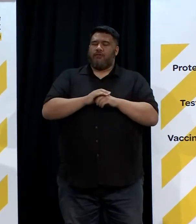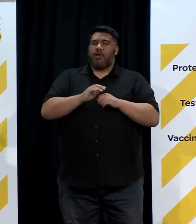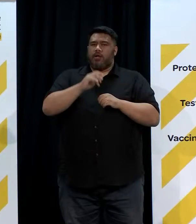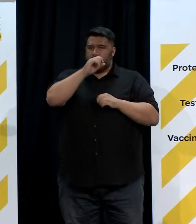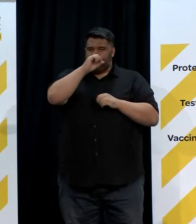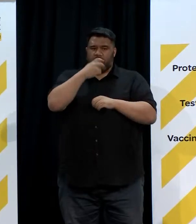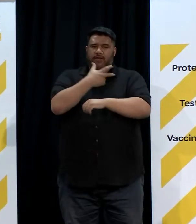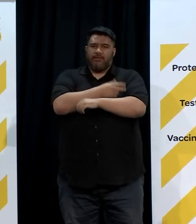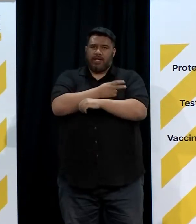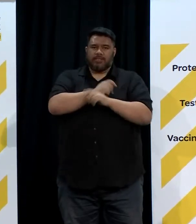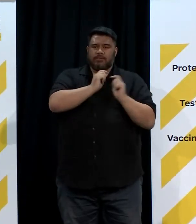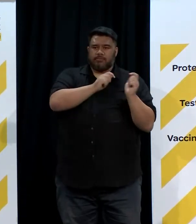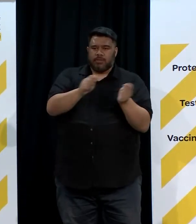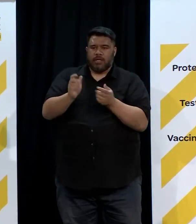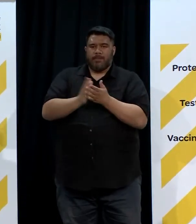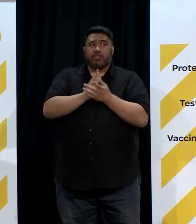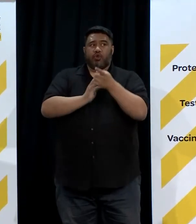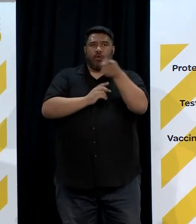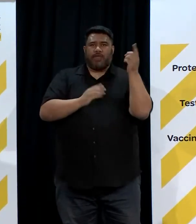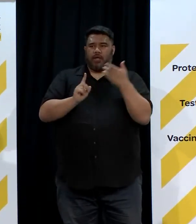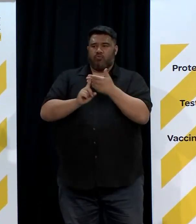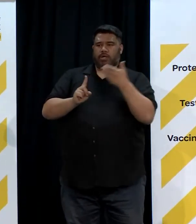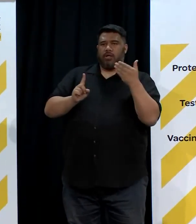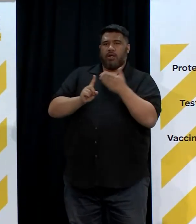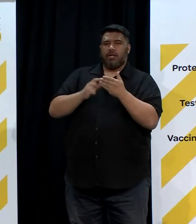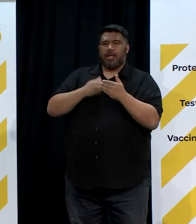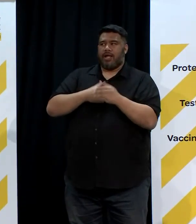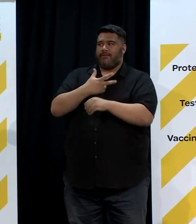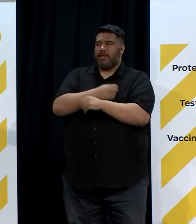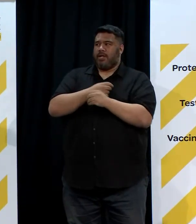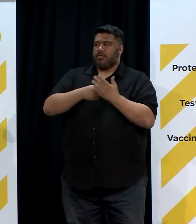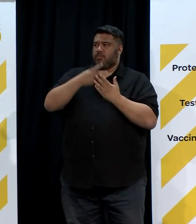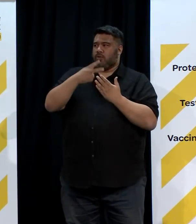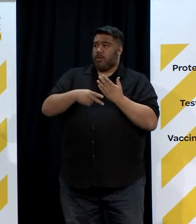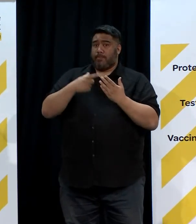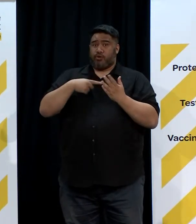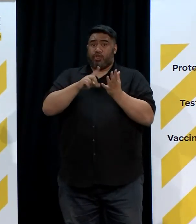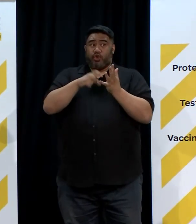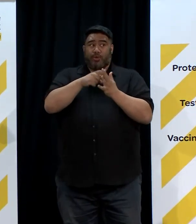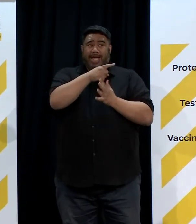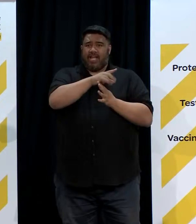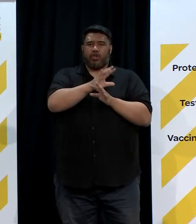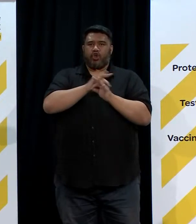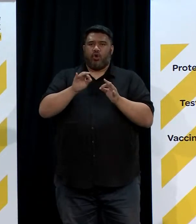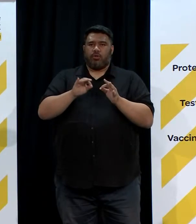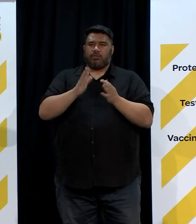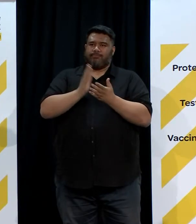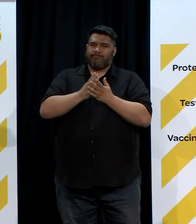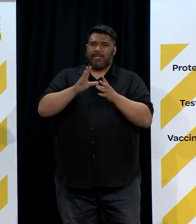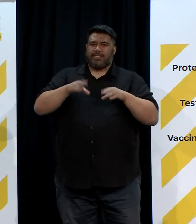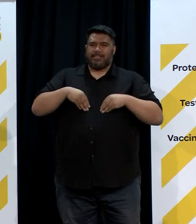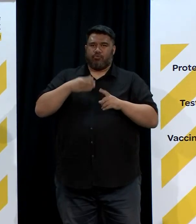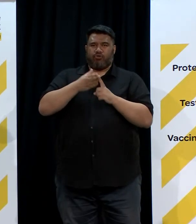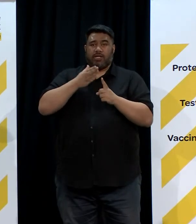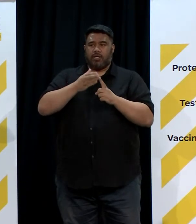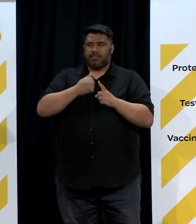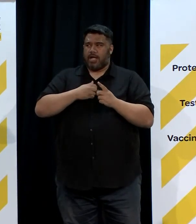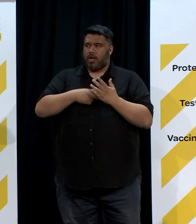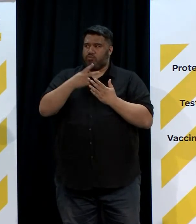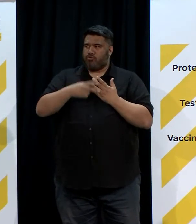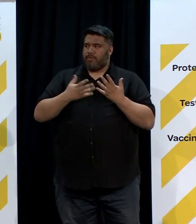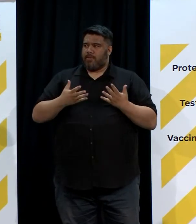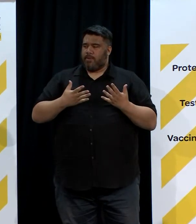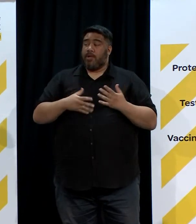vaccine program is recognised? For example, the UK doesn't recognise it at the moment. Yeah, so those conversations are happening as we